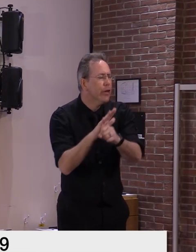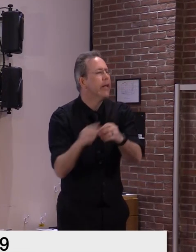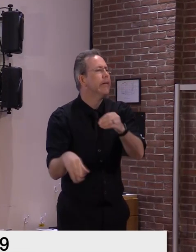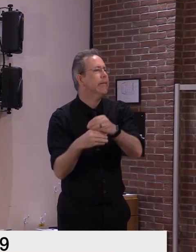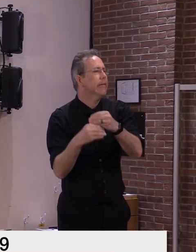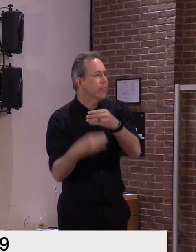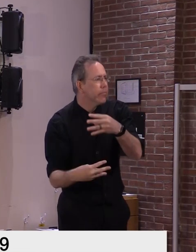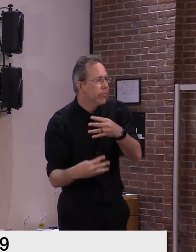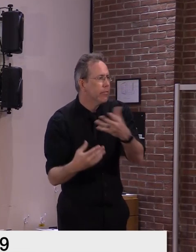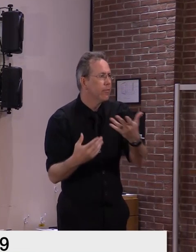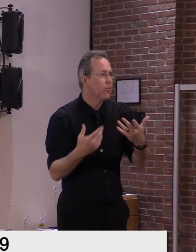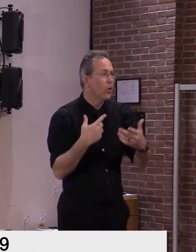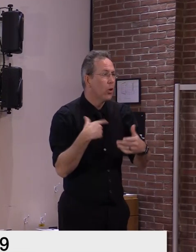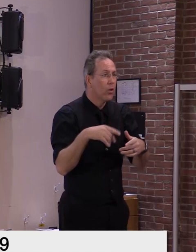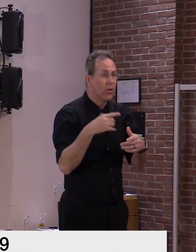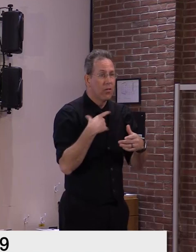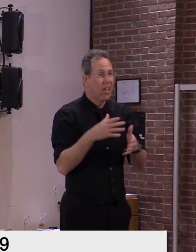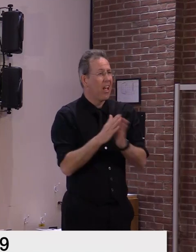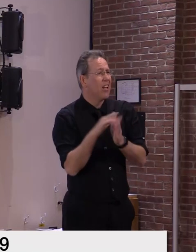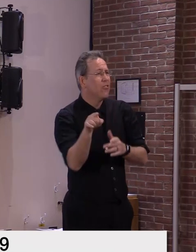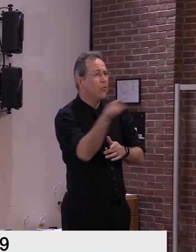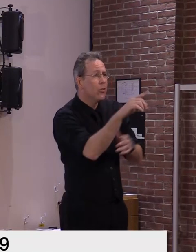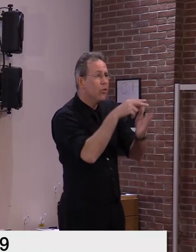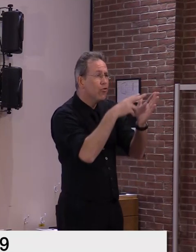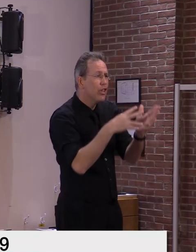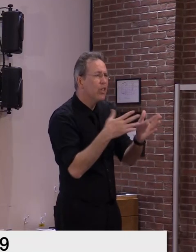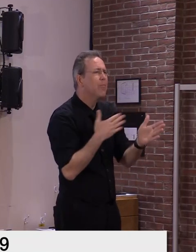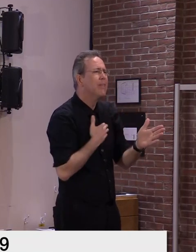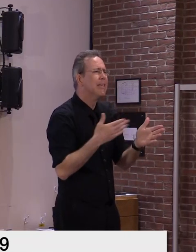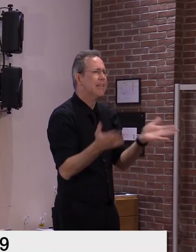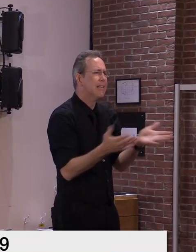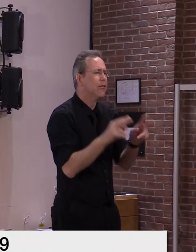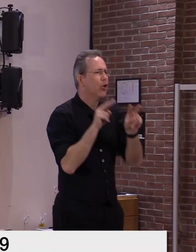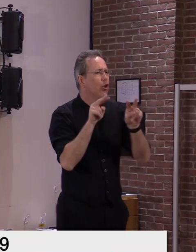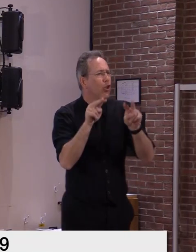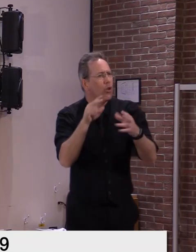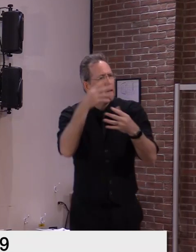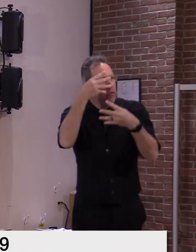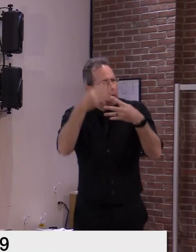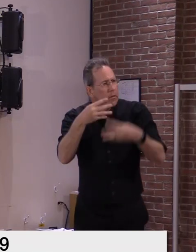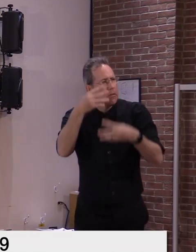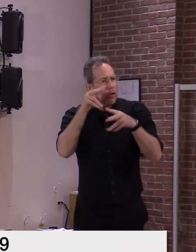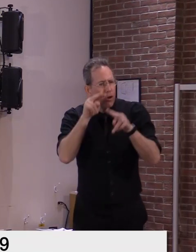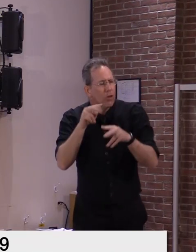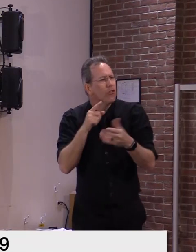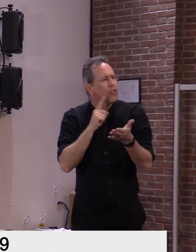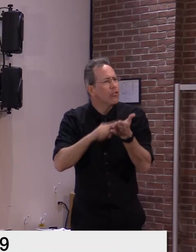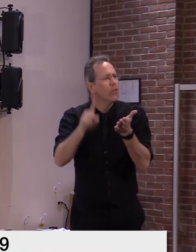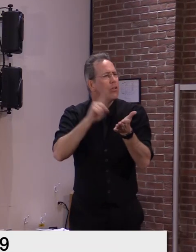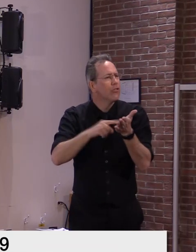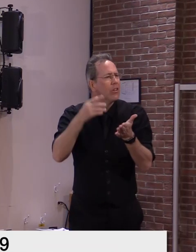to continue to look at the website and look at all their options. All their options are